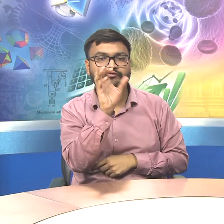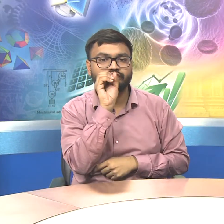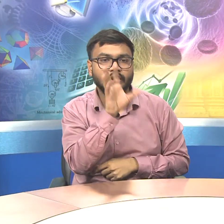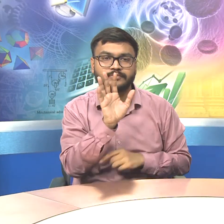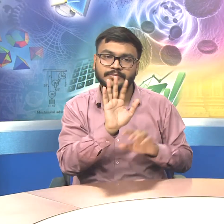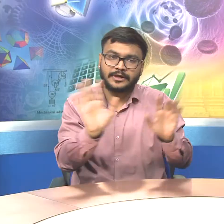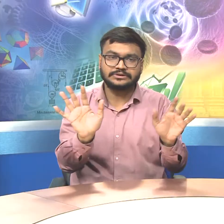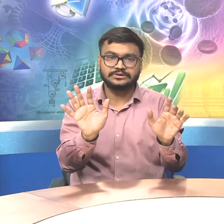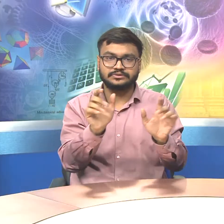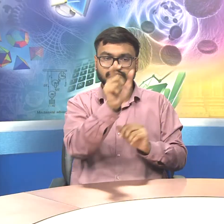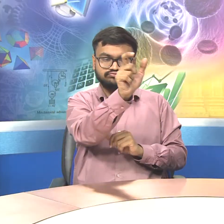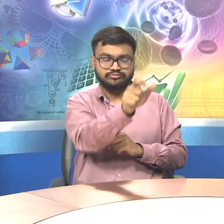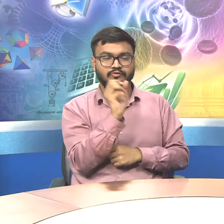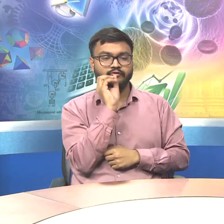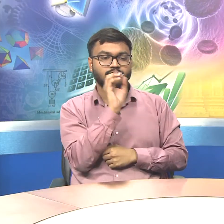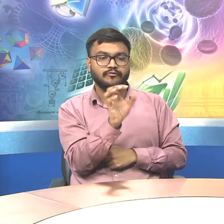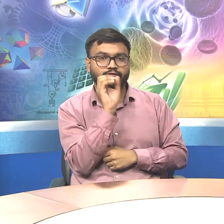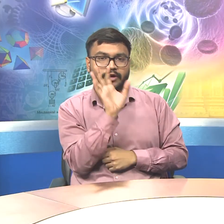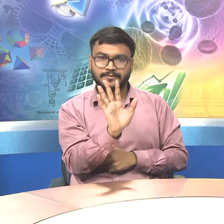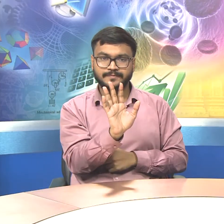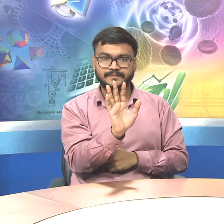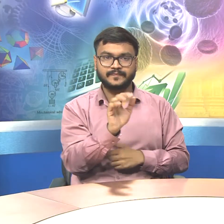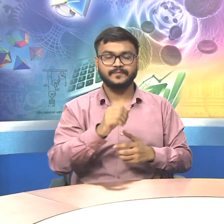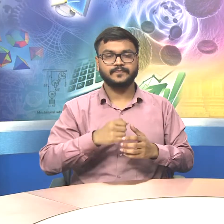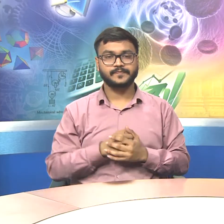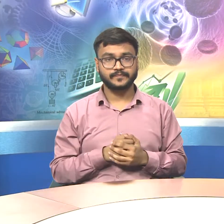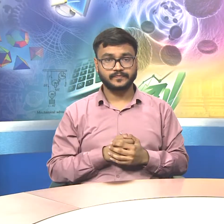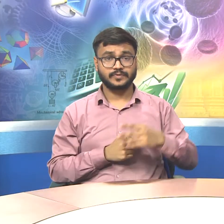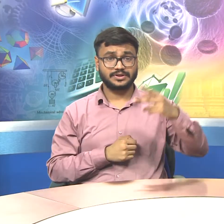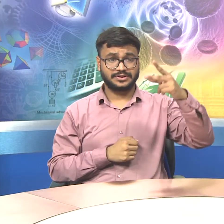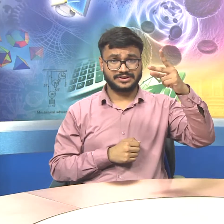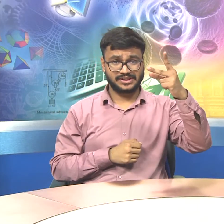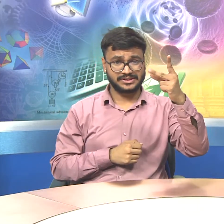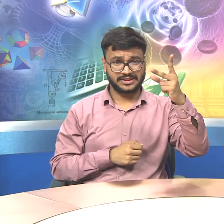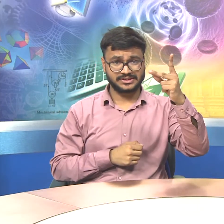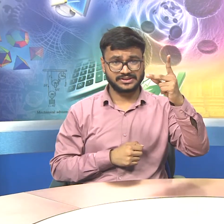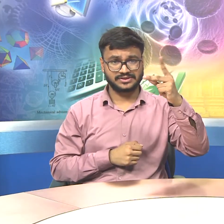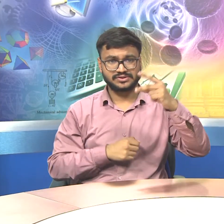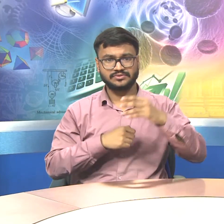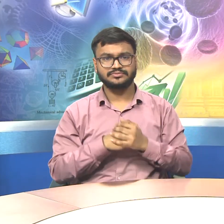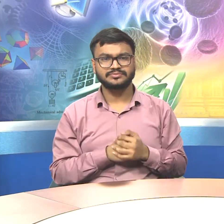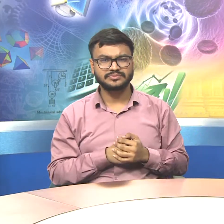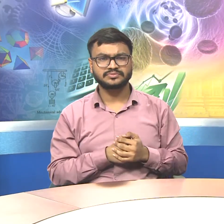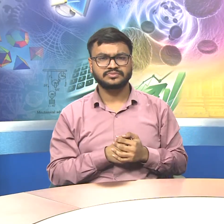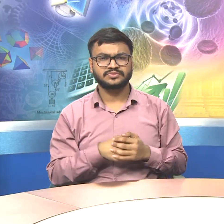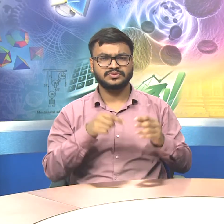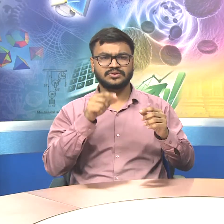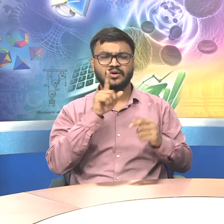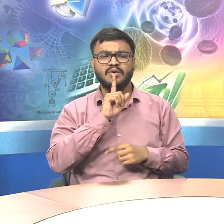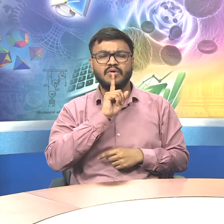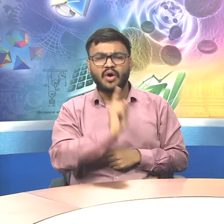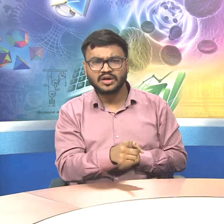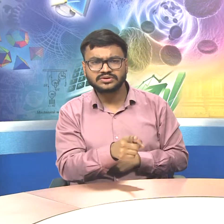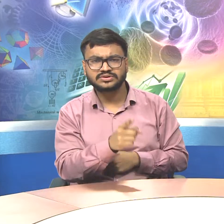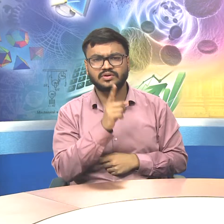First is simple sentences, which use to inform or tell someone